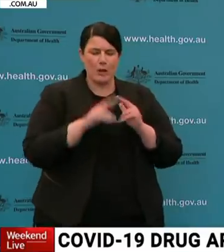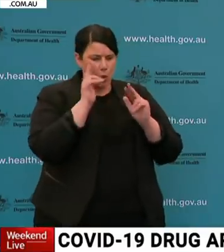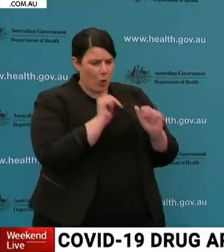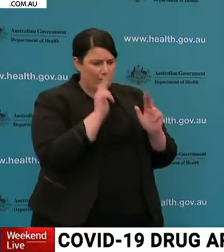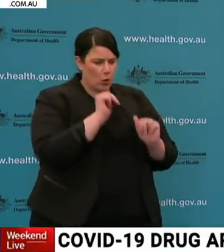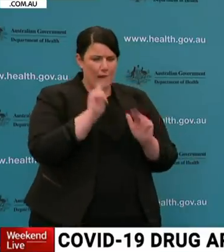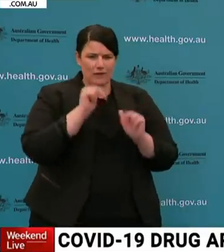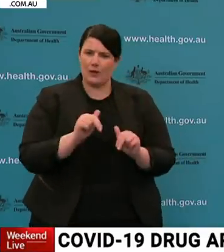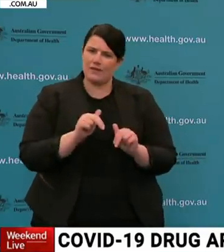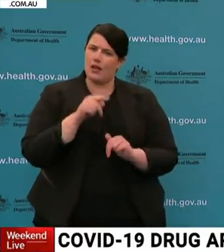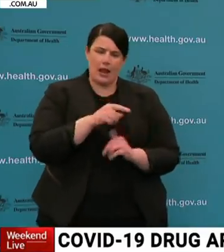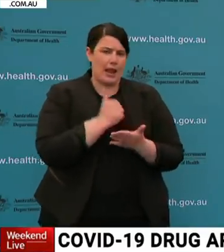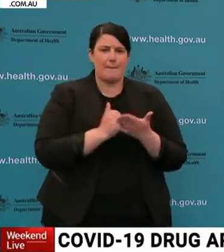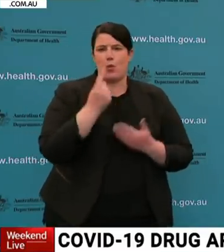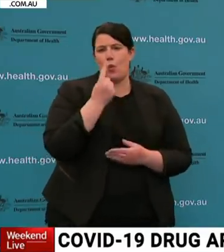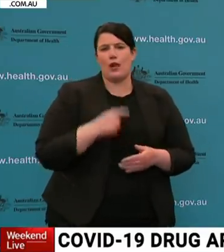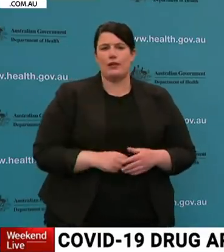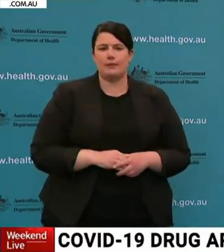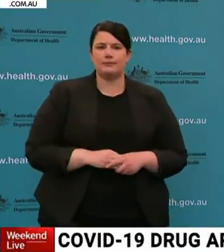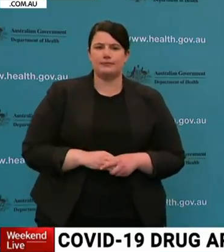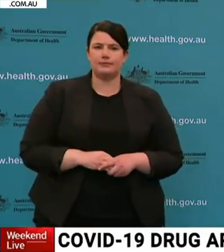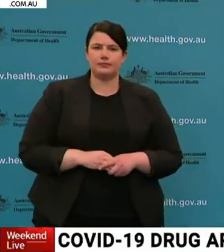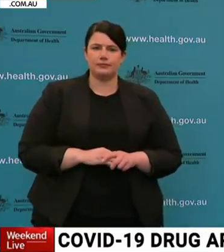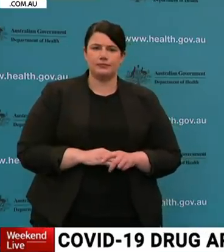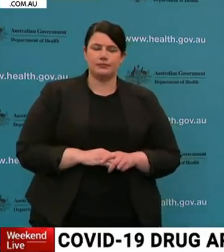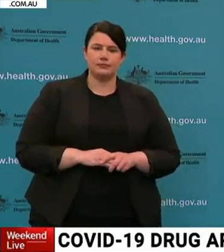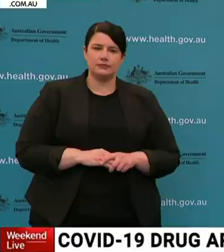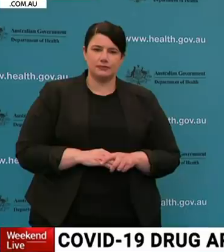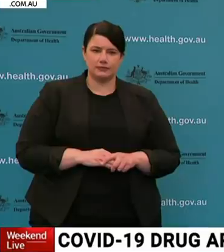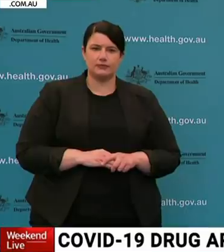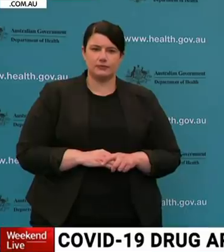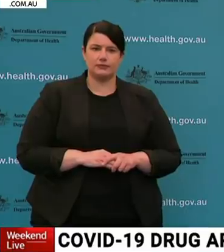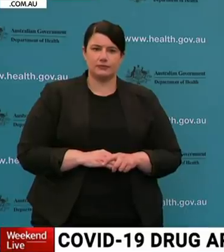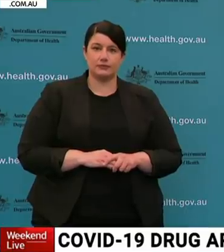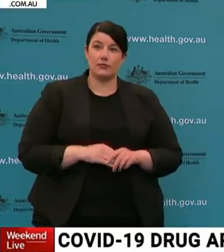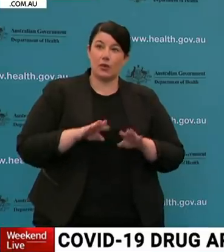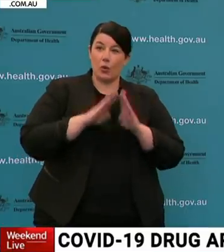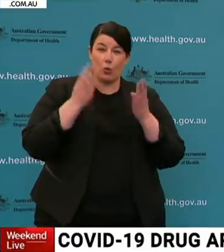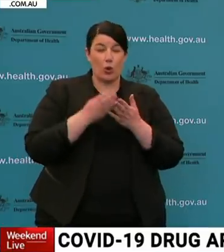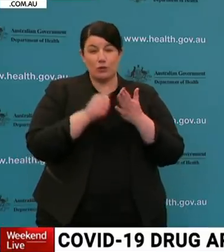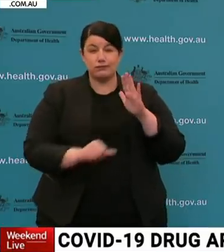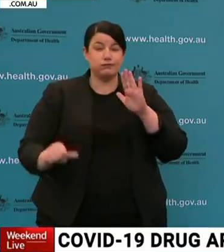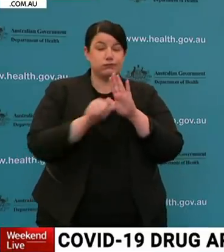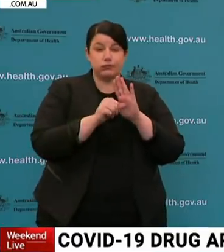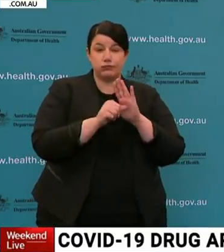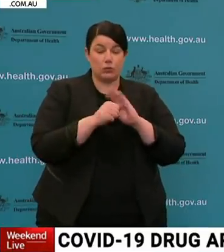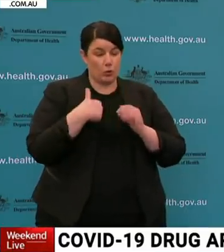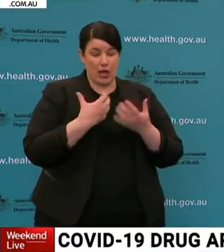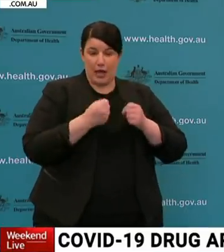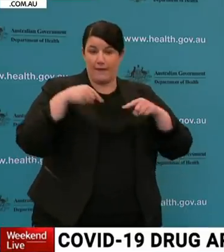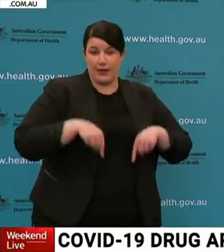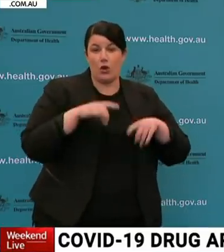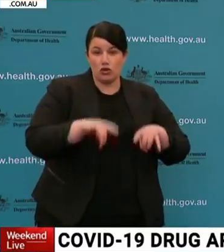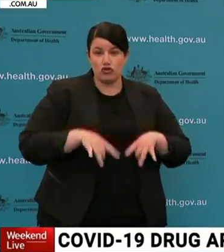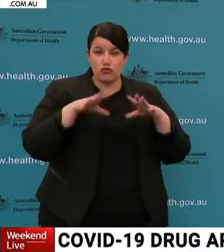And really, we have amongst the world's leading intensivists, the world's leading critical care nurses. We